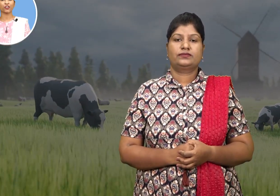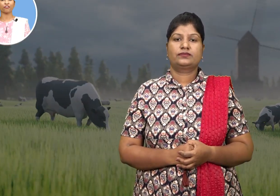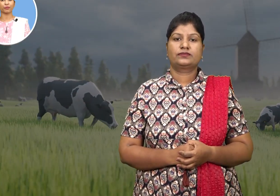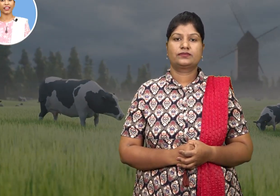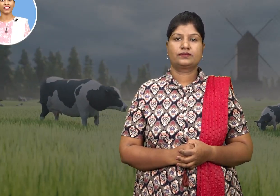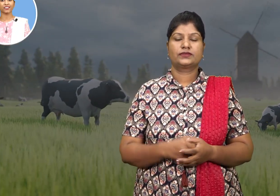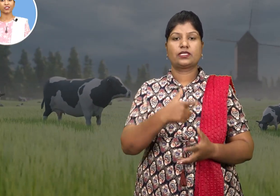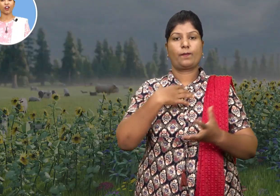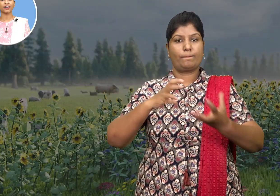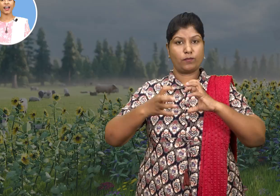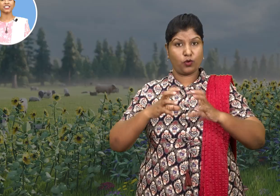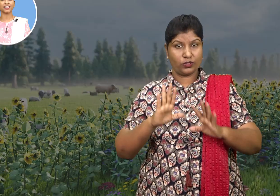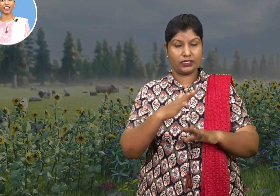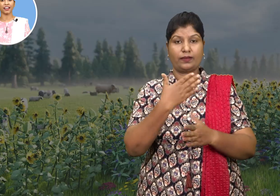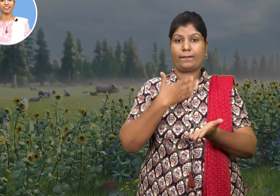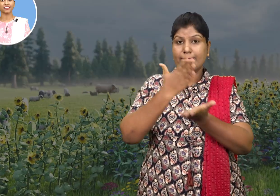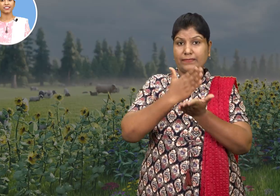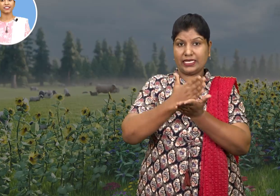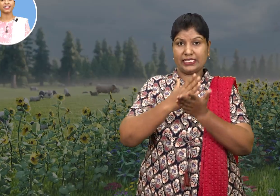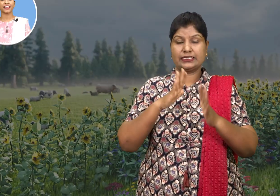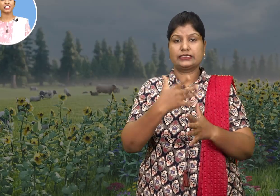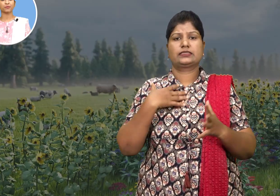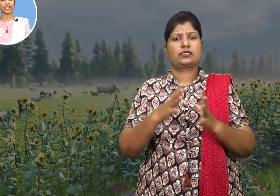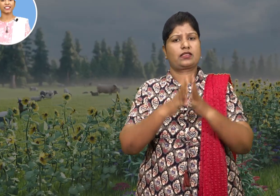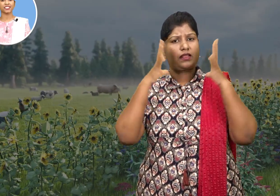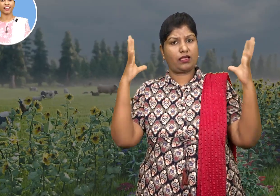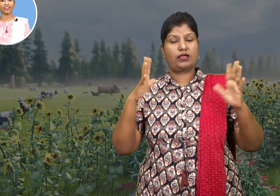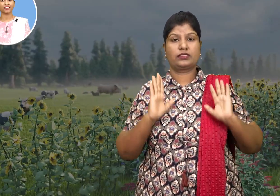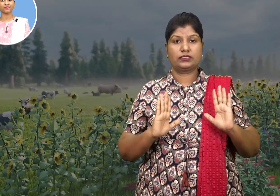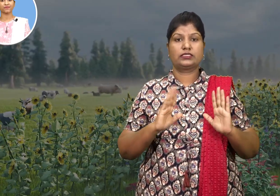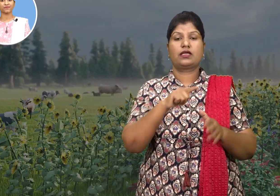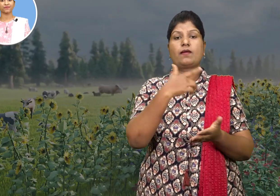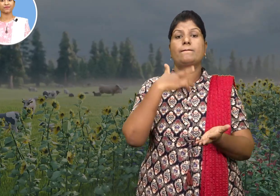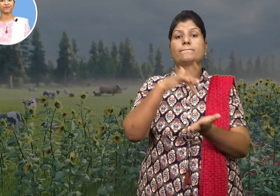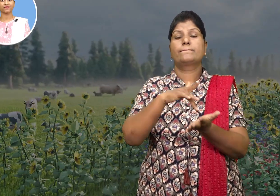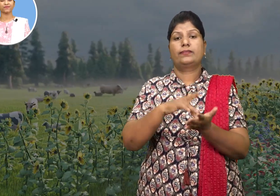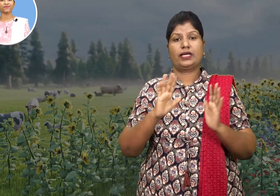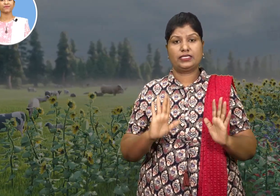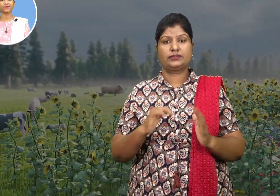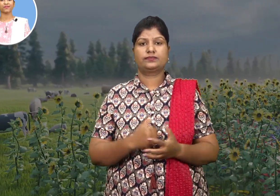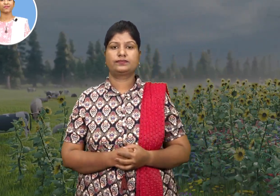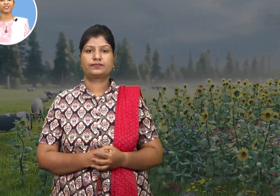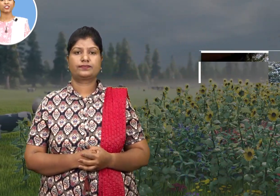Production of meat on large scale takes place in